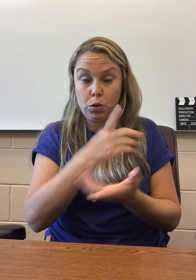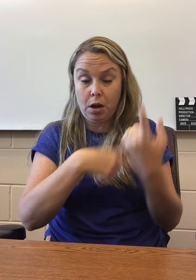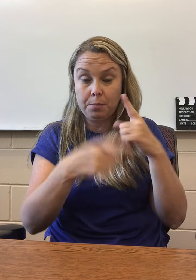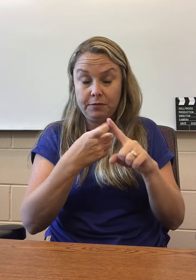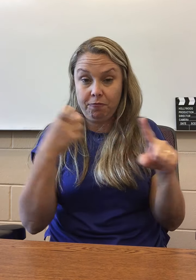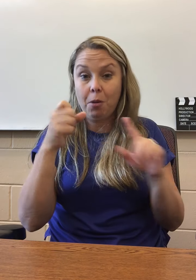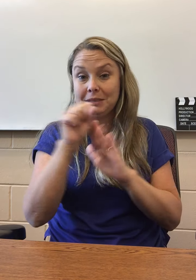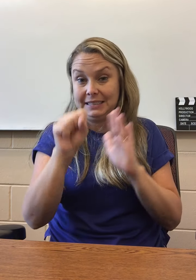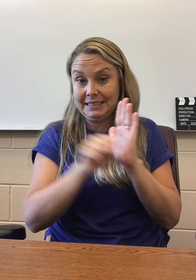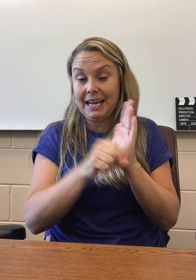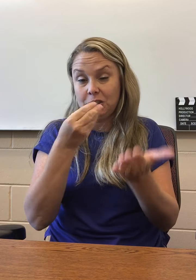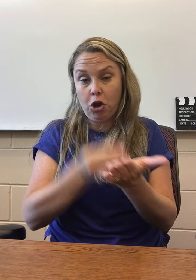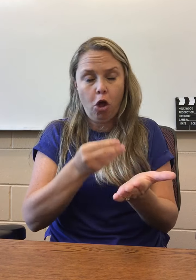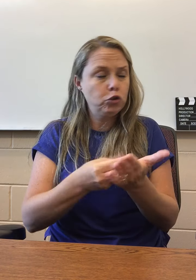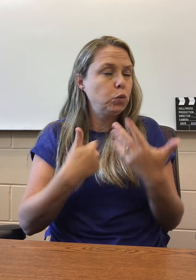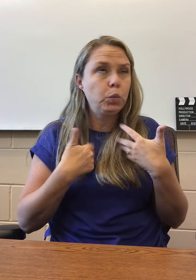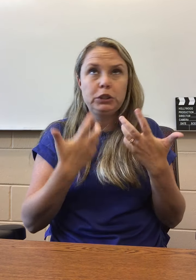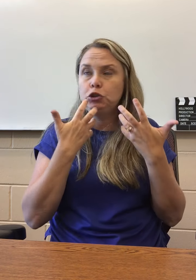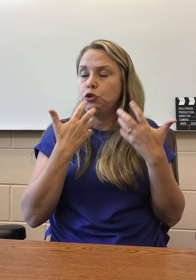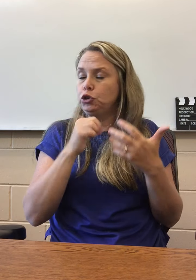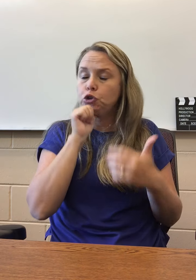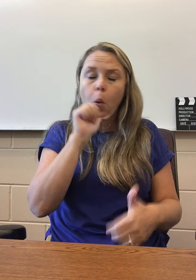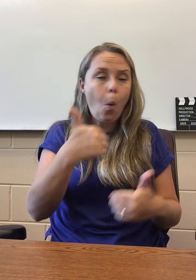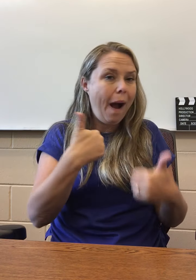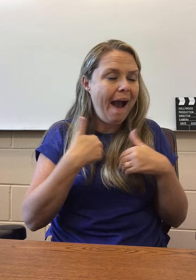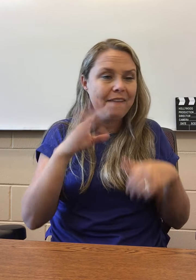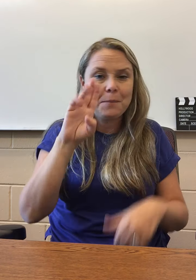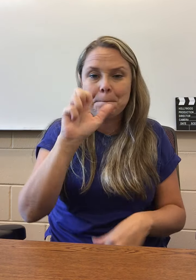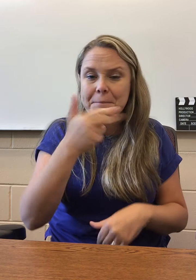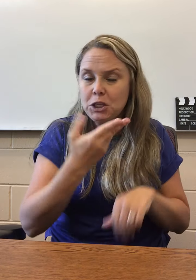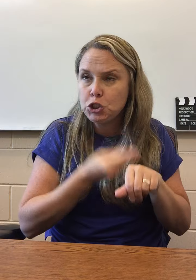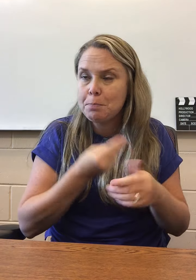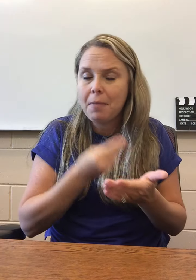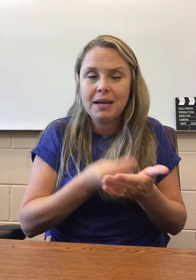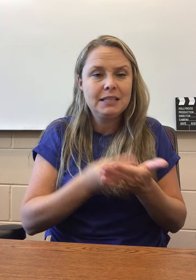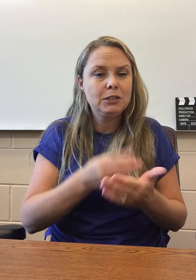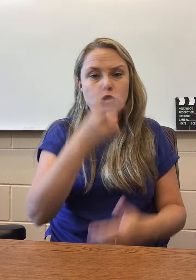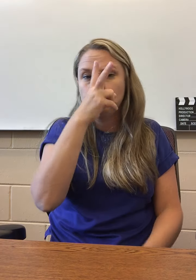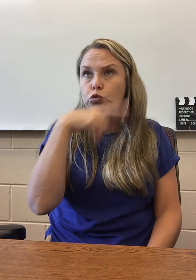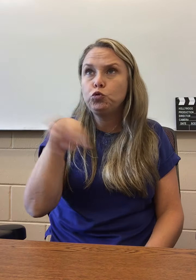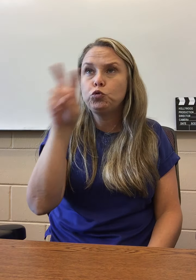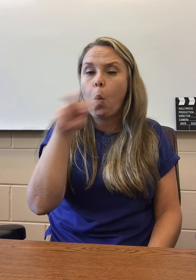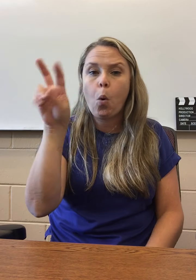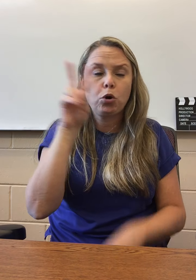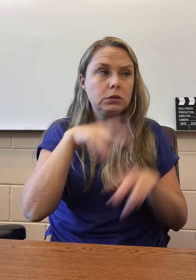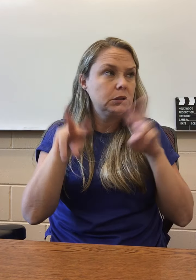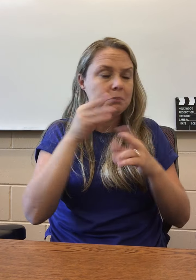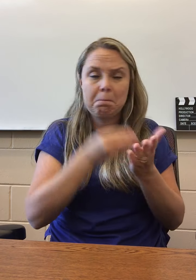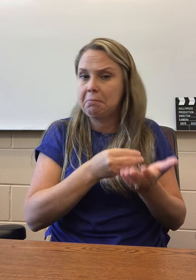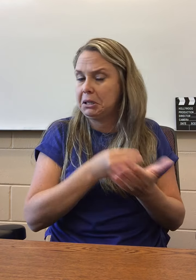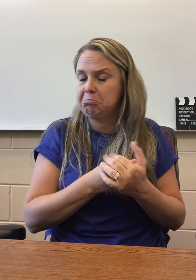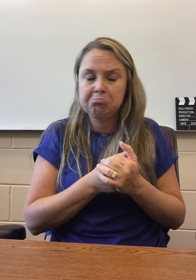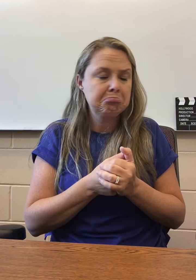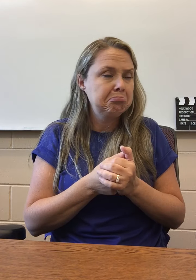dollars we don't have beach money we don't have a lot of tourist money we're we're completely i would say 100